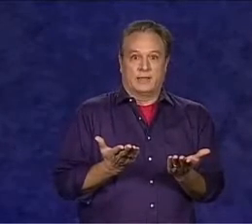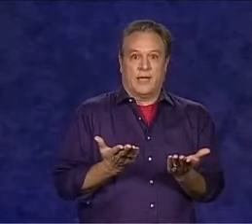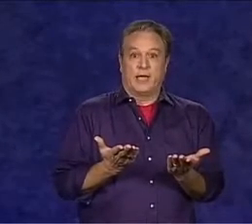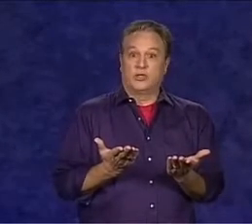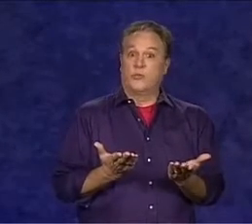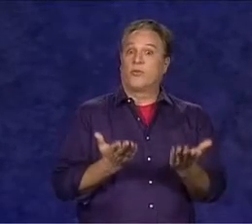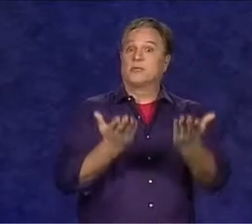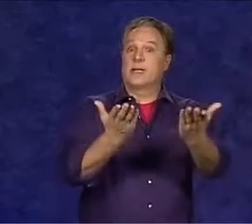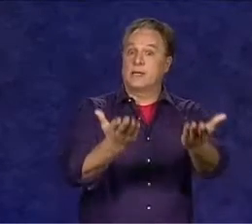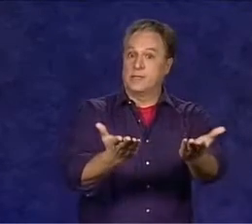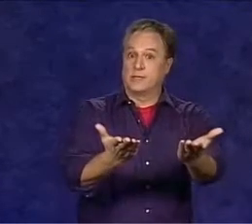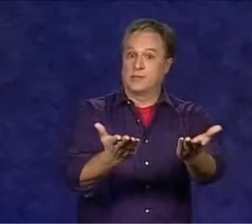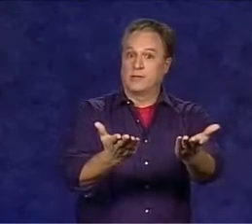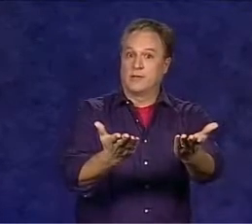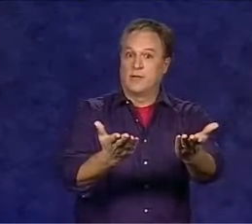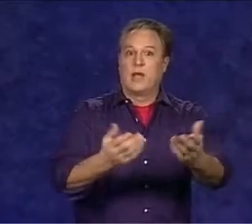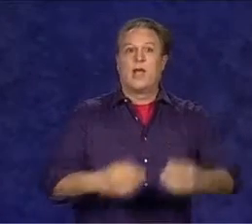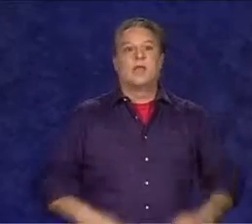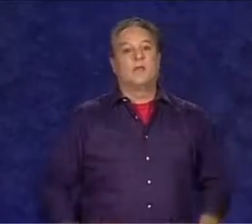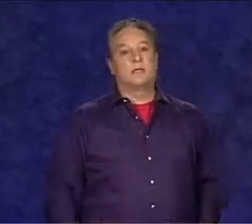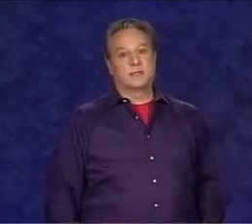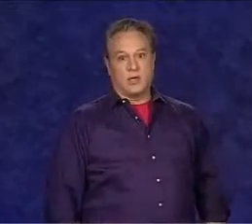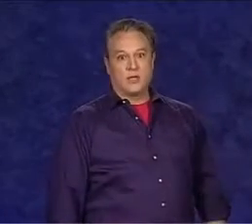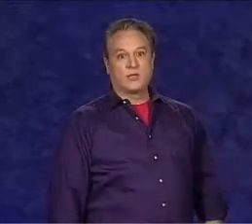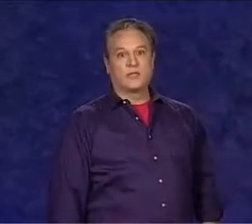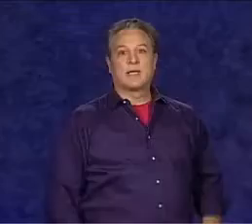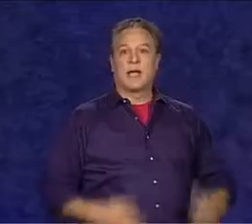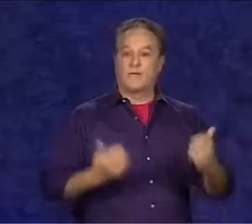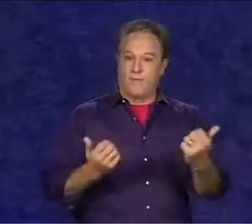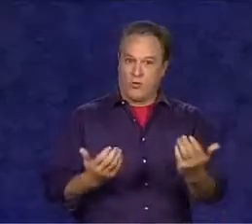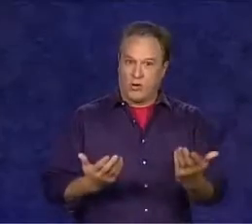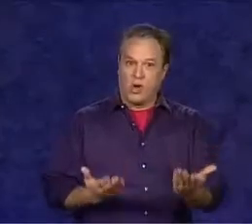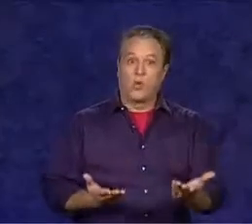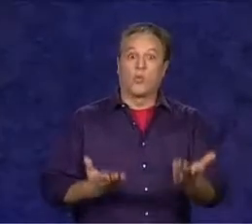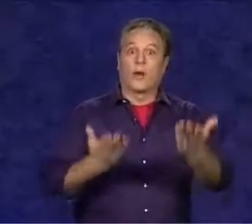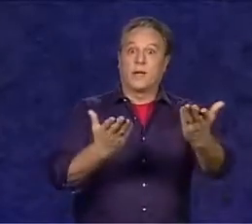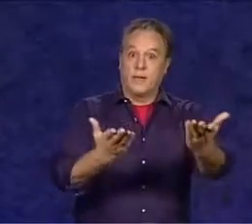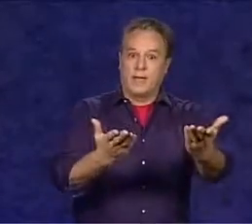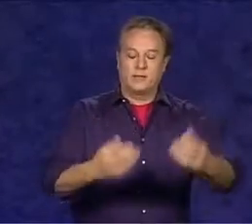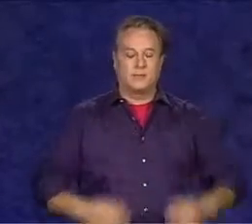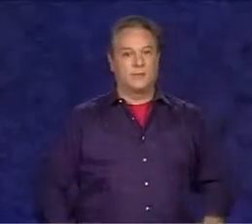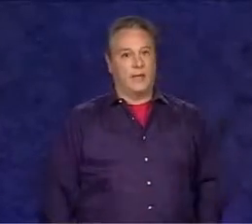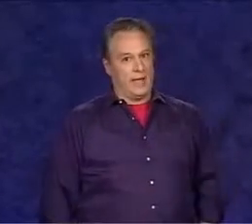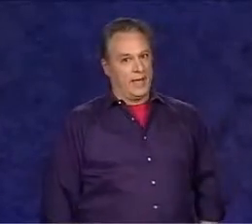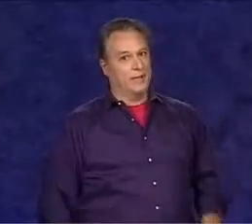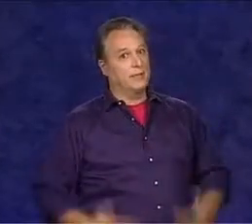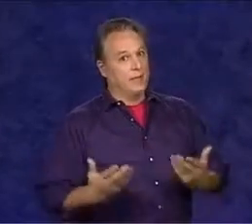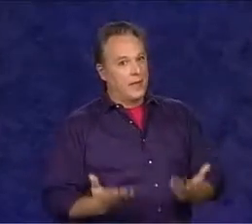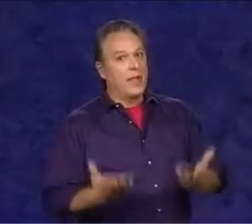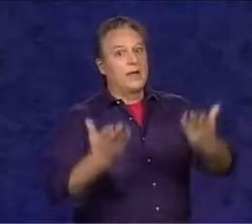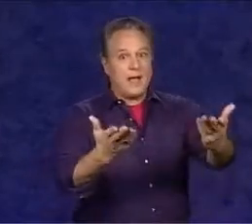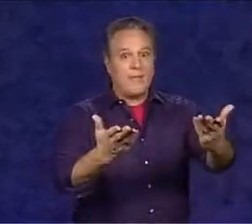hands as you present it. This is also the sign for recommend and